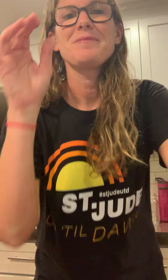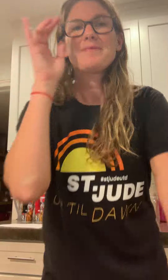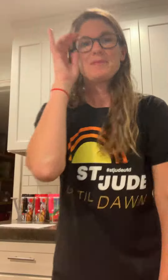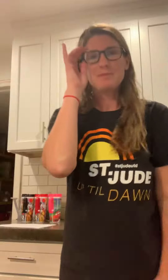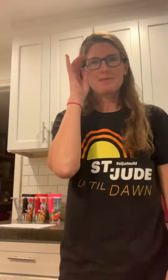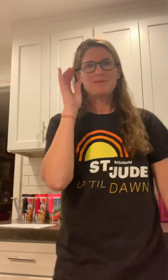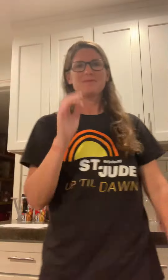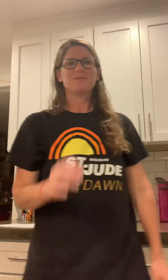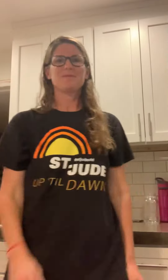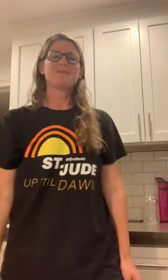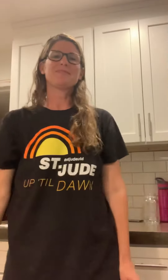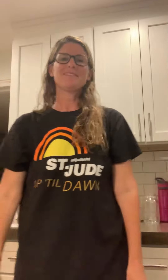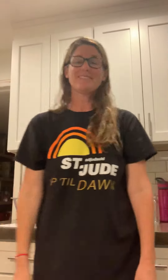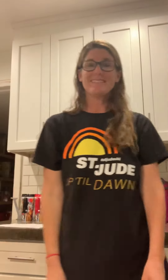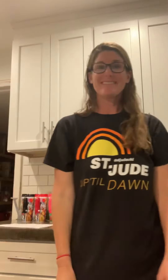Here we go!